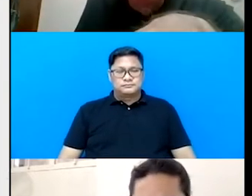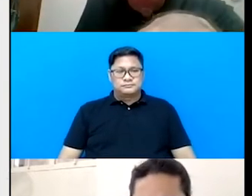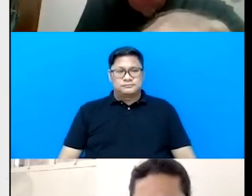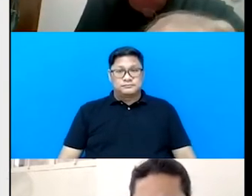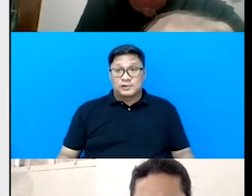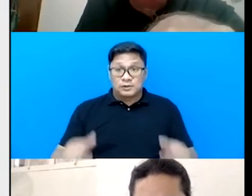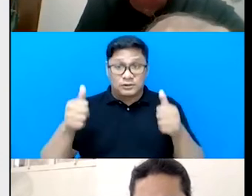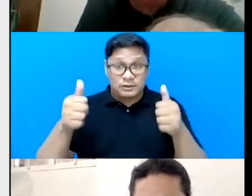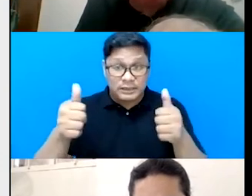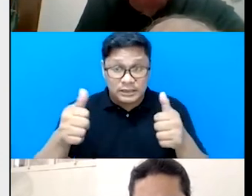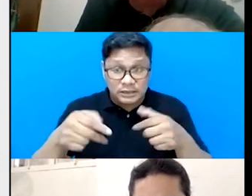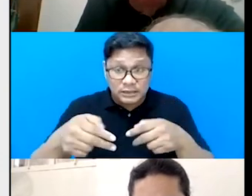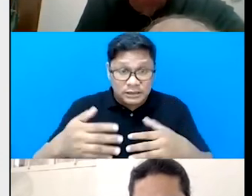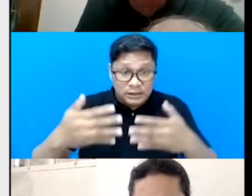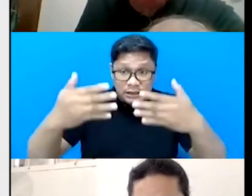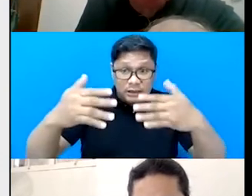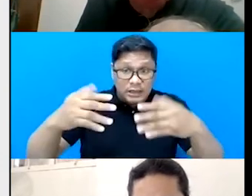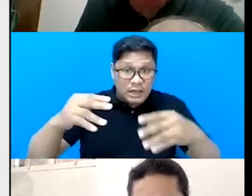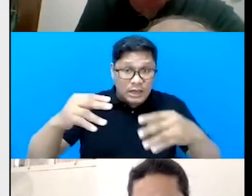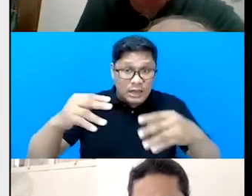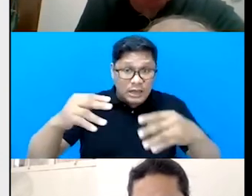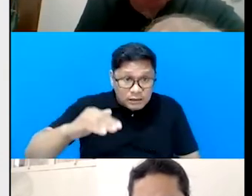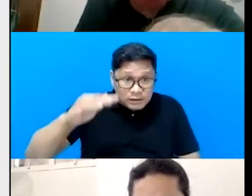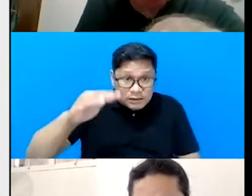Okay, let's go back up to this example.